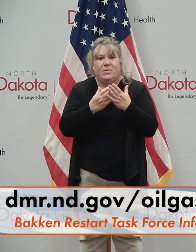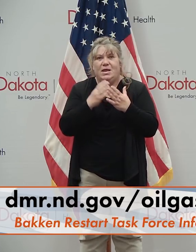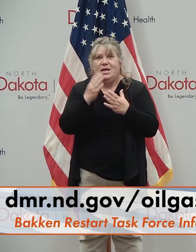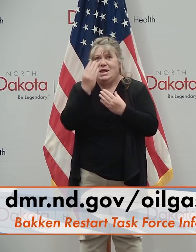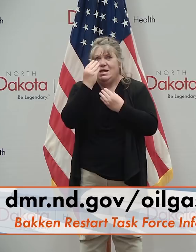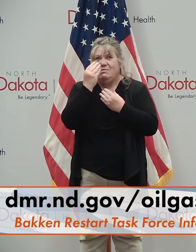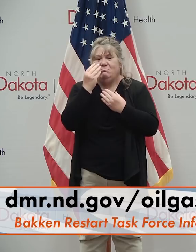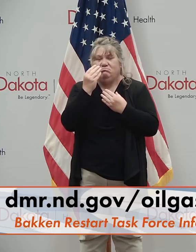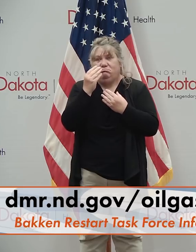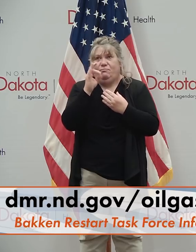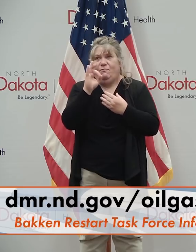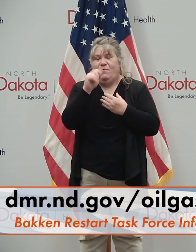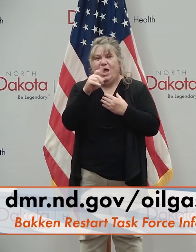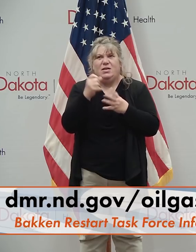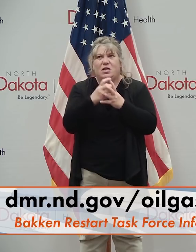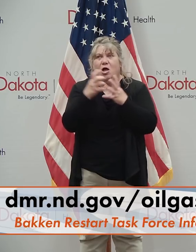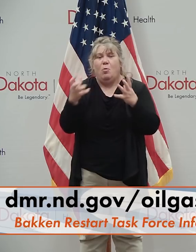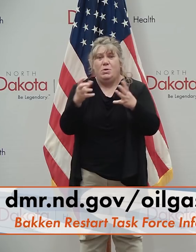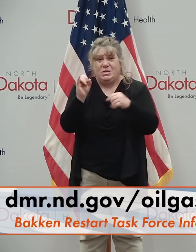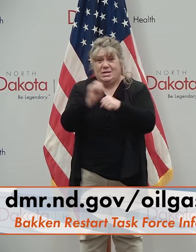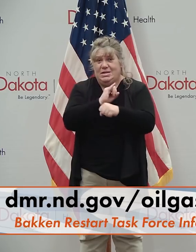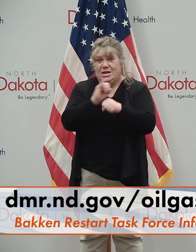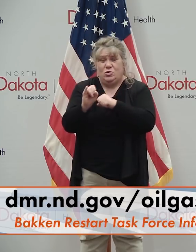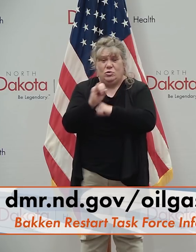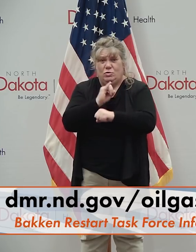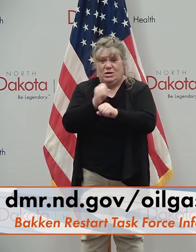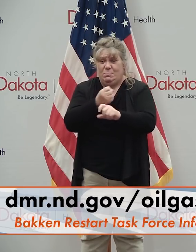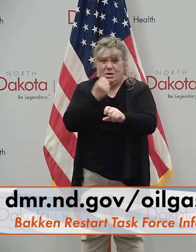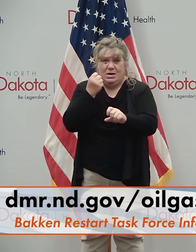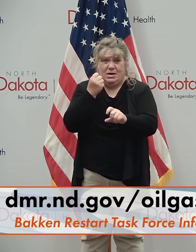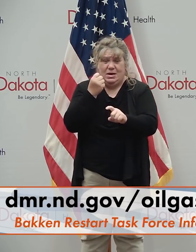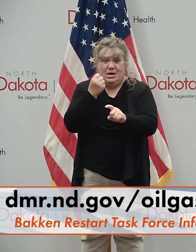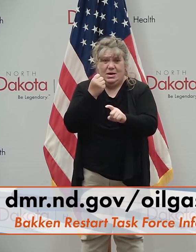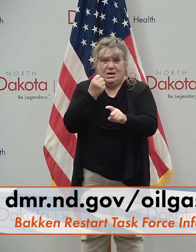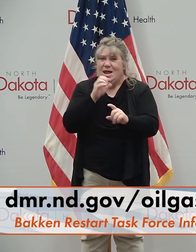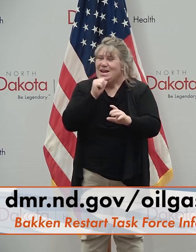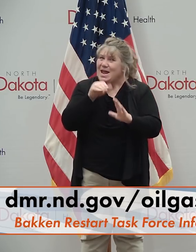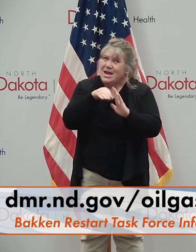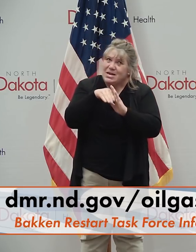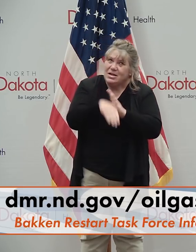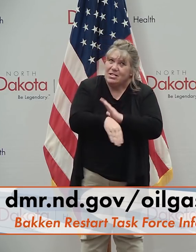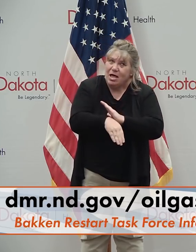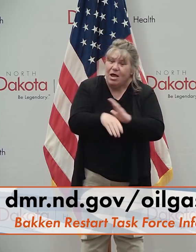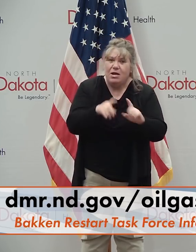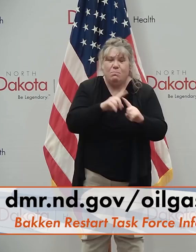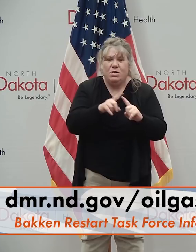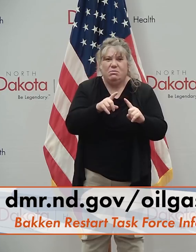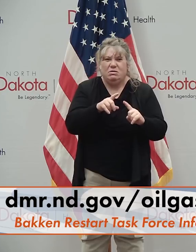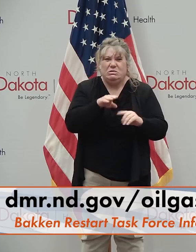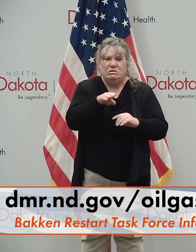facts already in terms of how much this industry has been not declined, but I would say free fall.